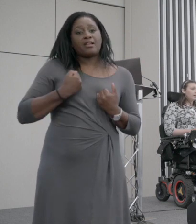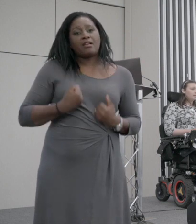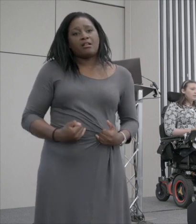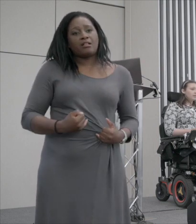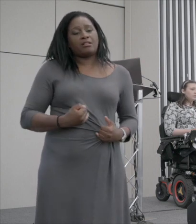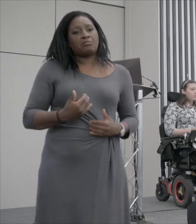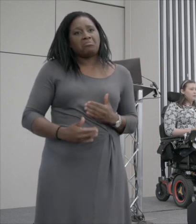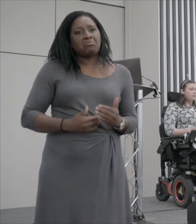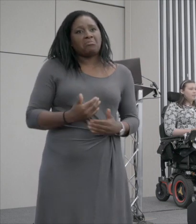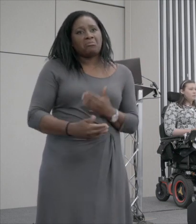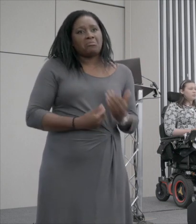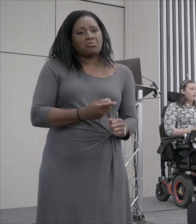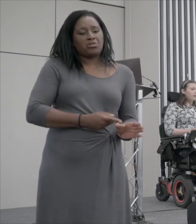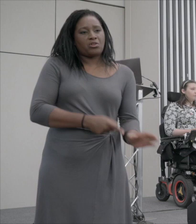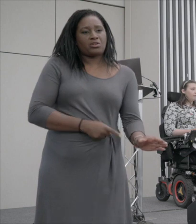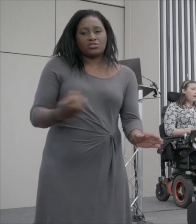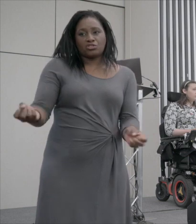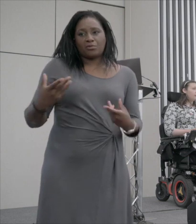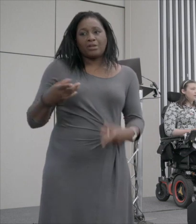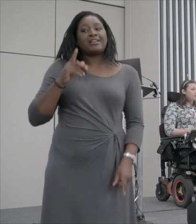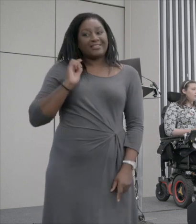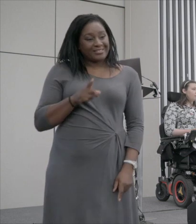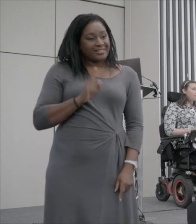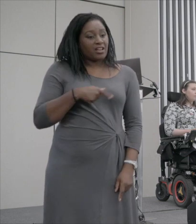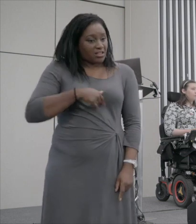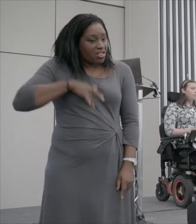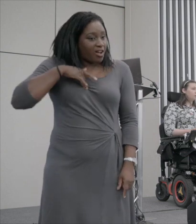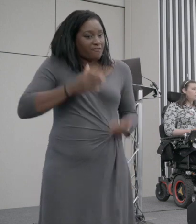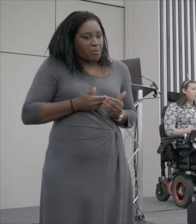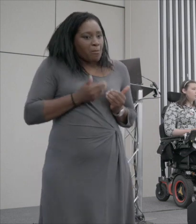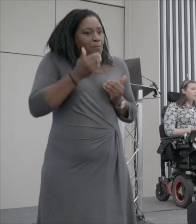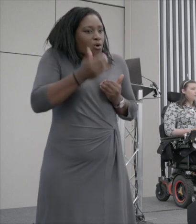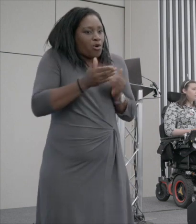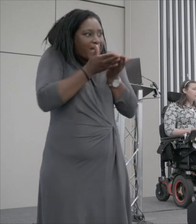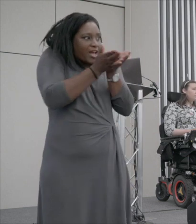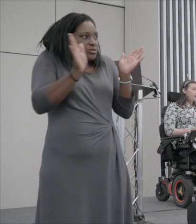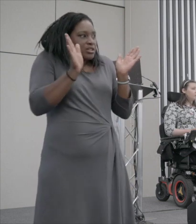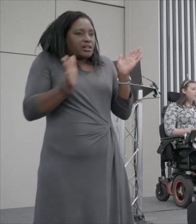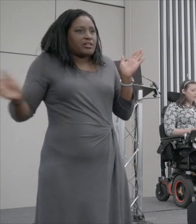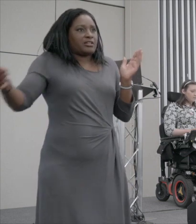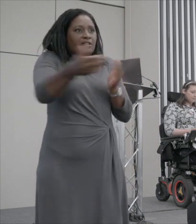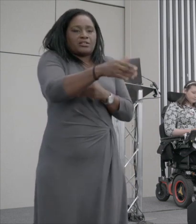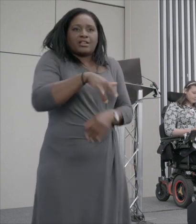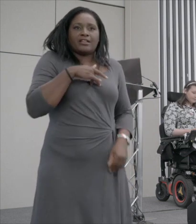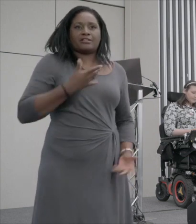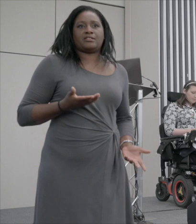I had, she showed me that there was a life outside of my four walls and outside of my